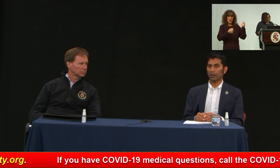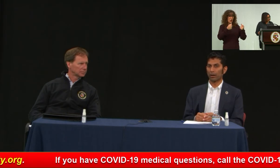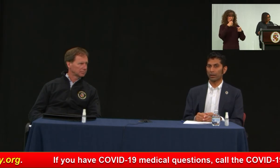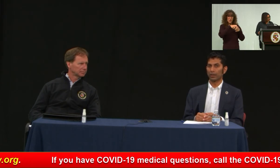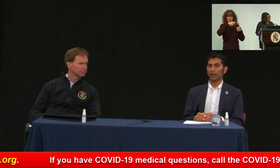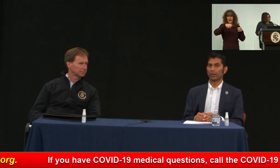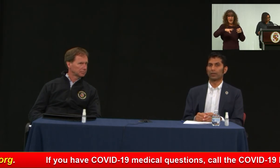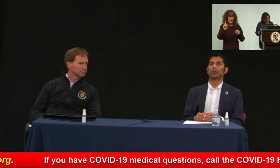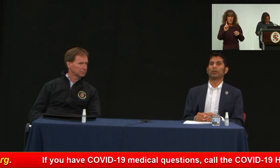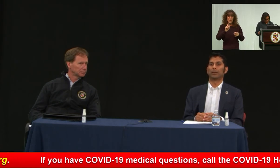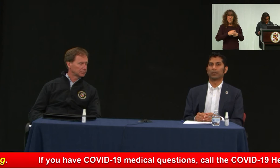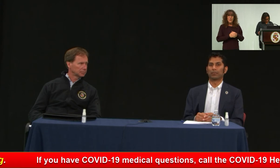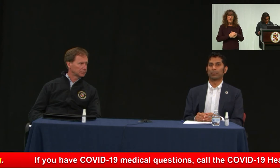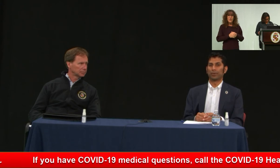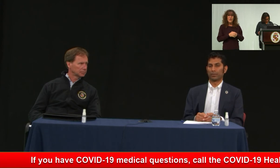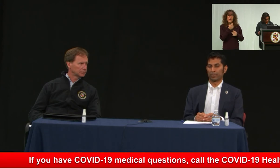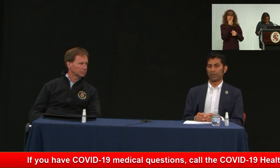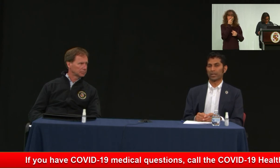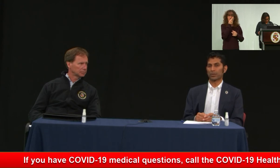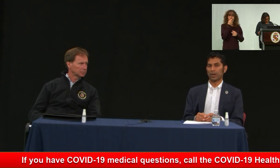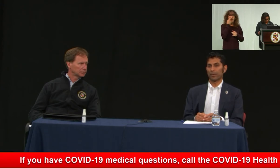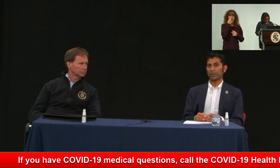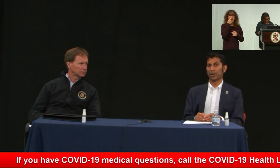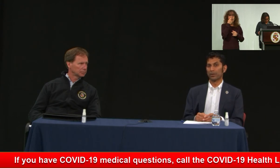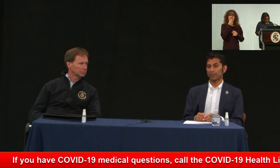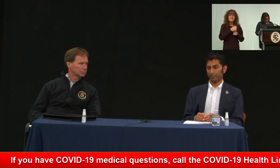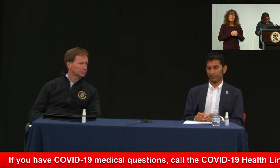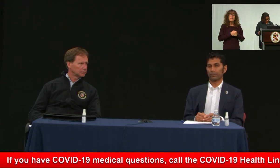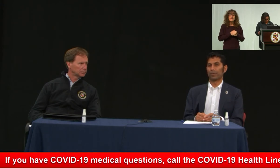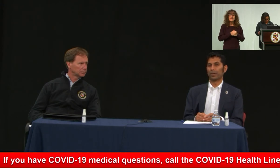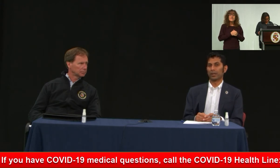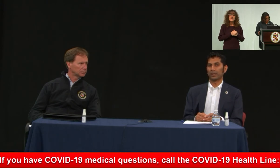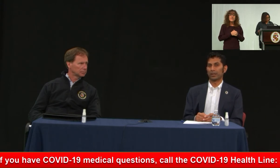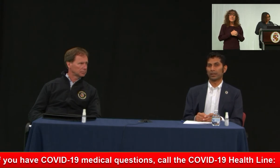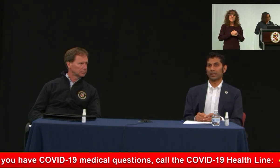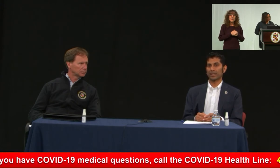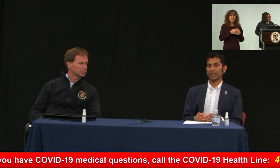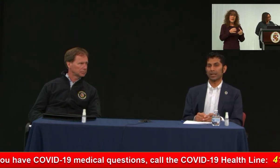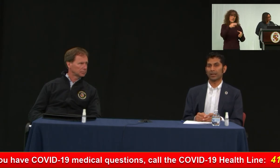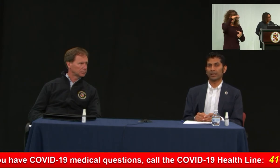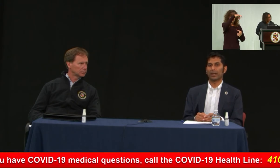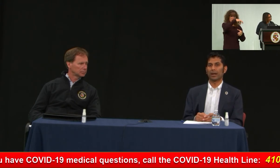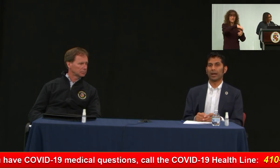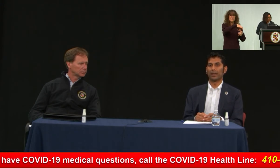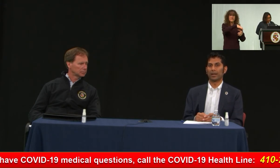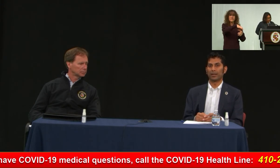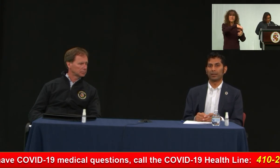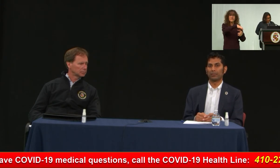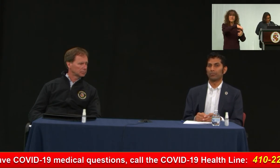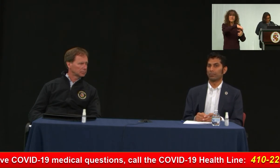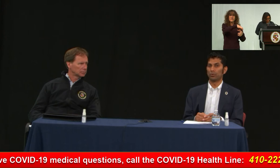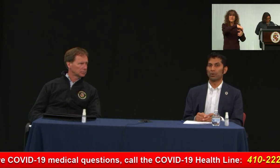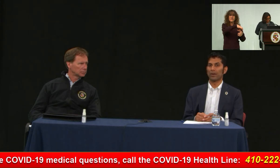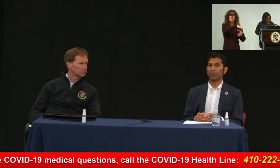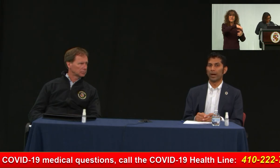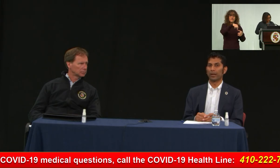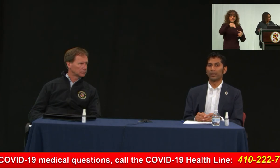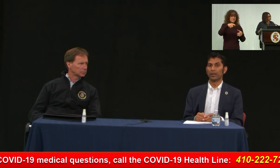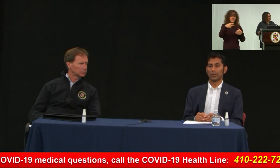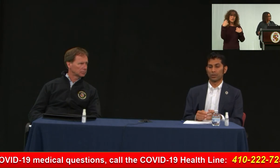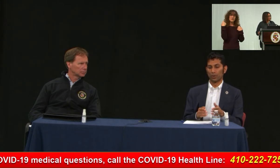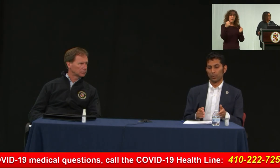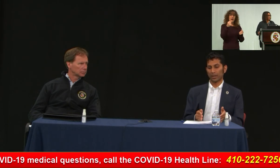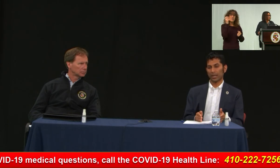get out of your car. Put that swab in your nose, put it in the test kit, and then you drive